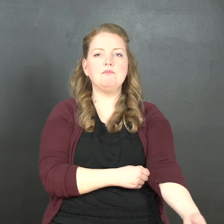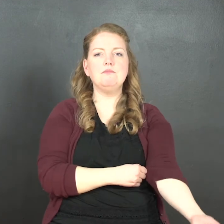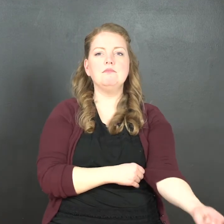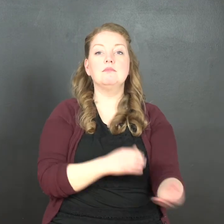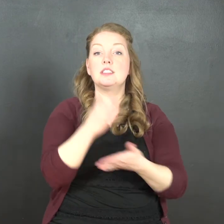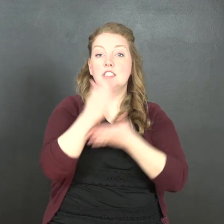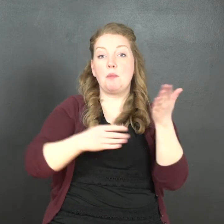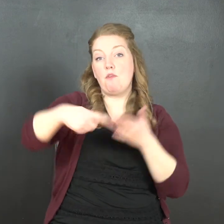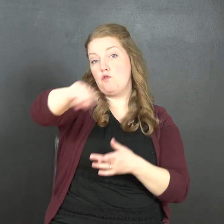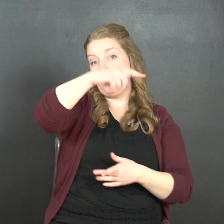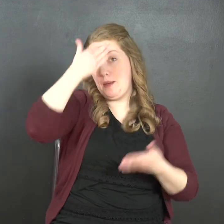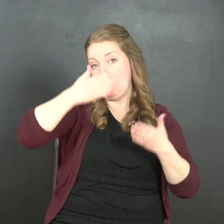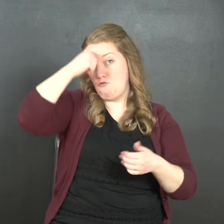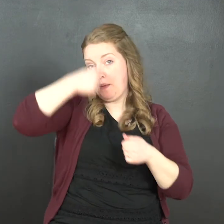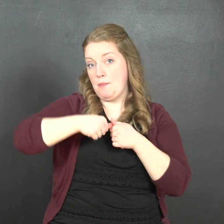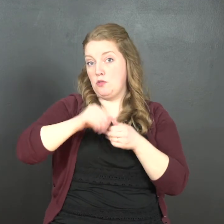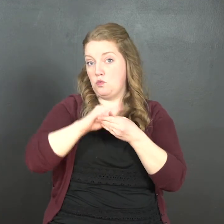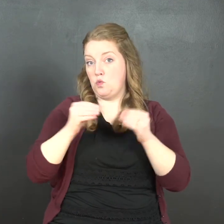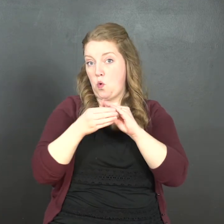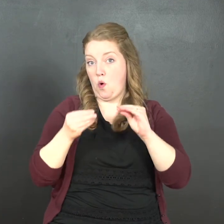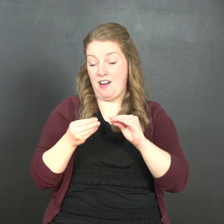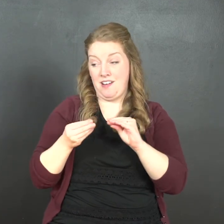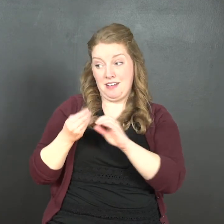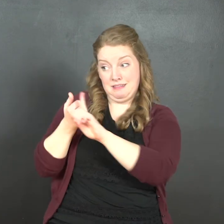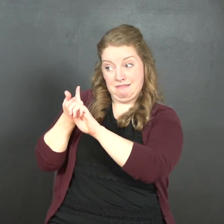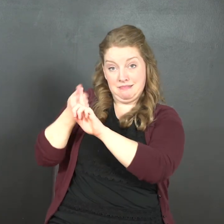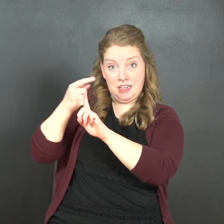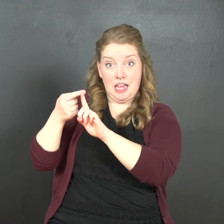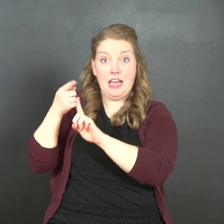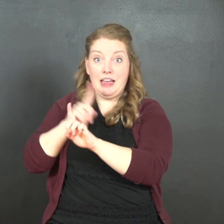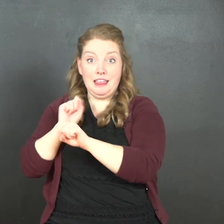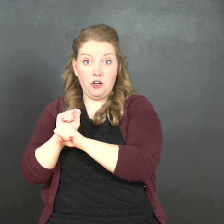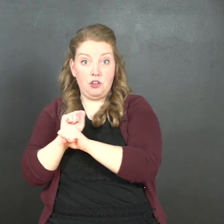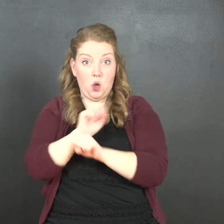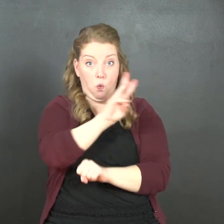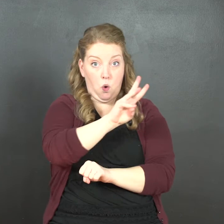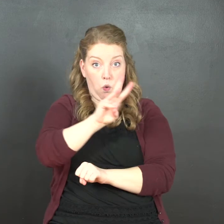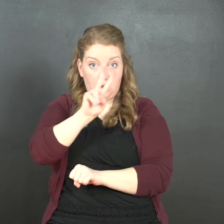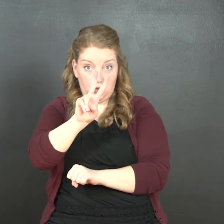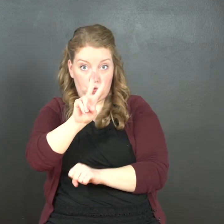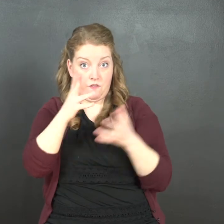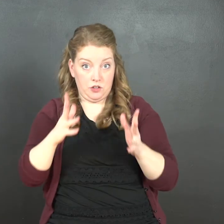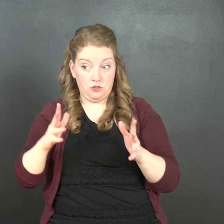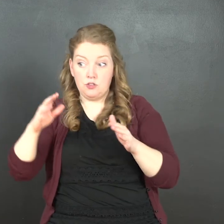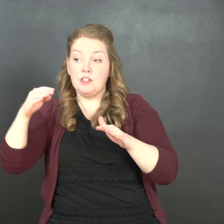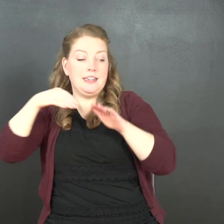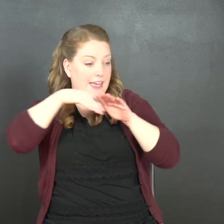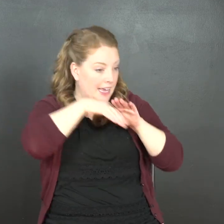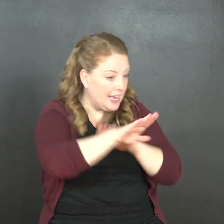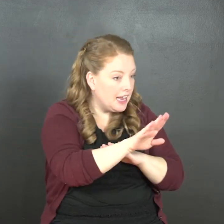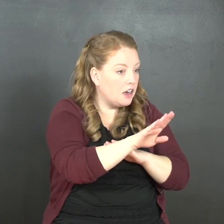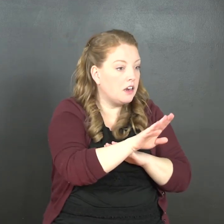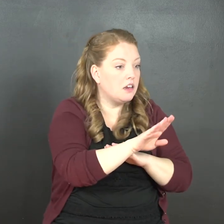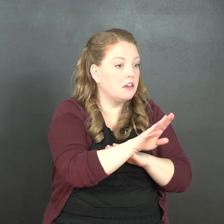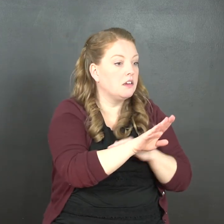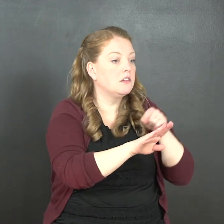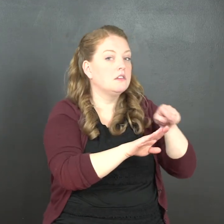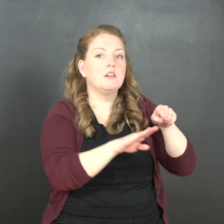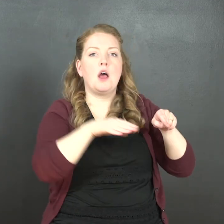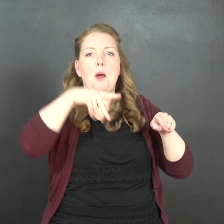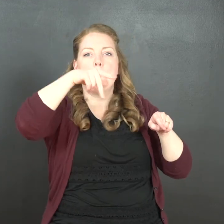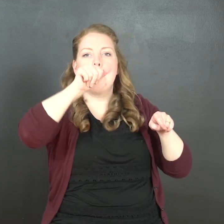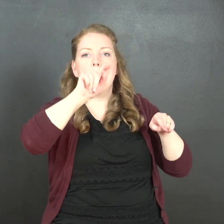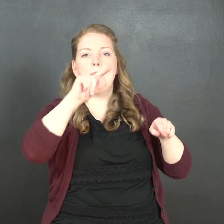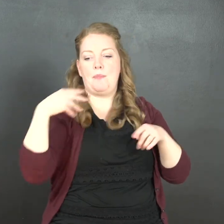ago. And some of you may remember hearing the story of how that literally he goes in and at the end of World War